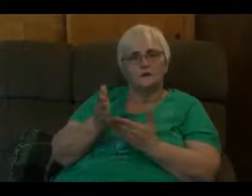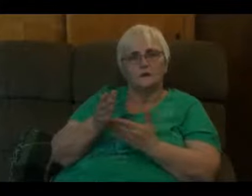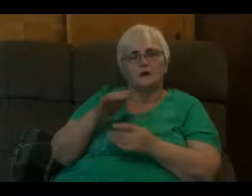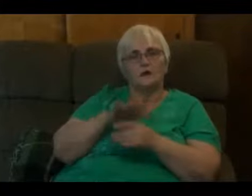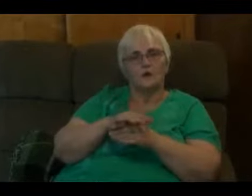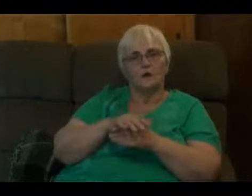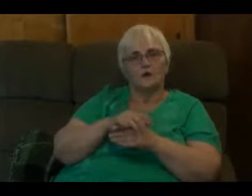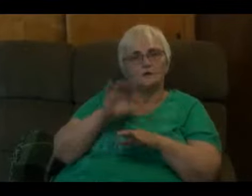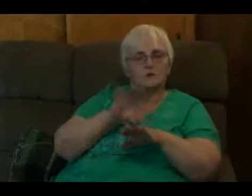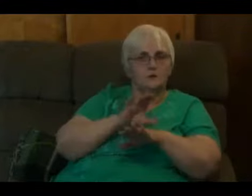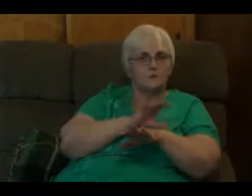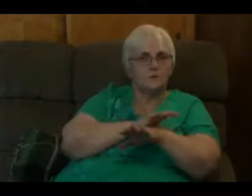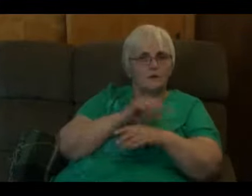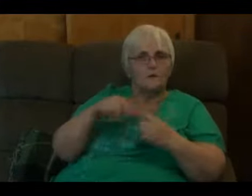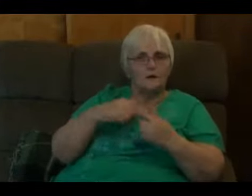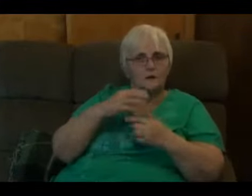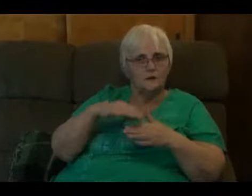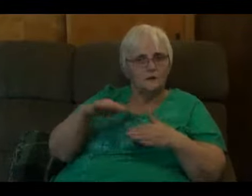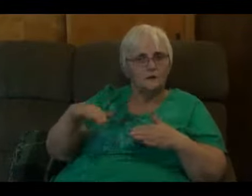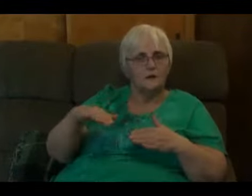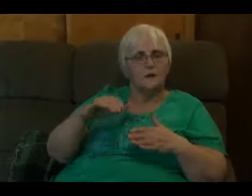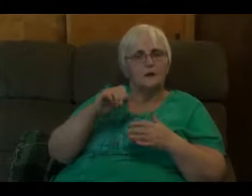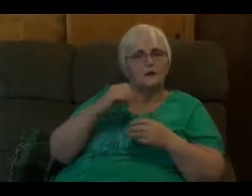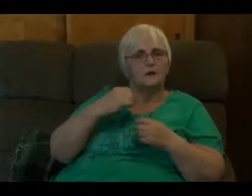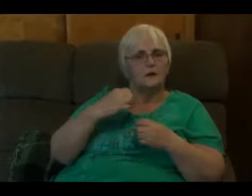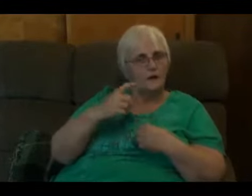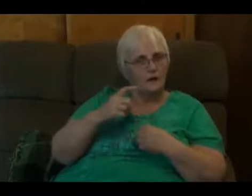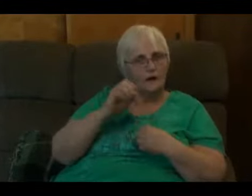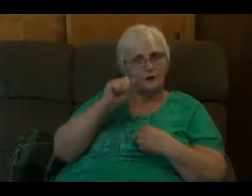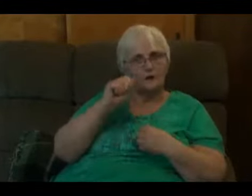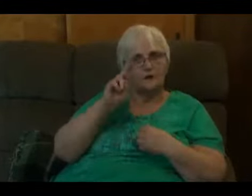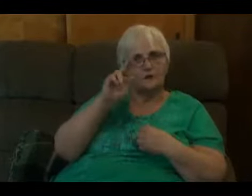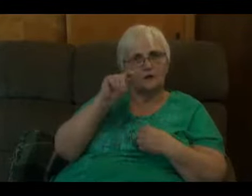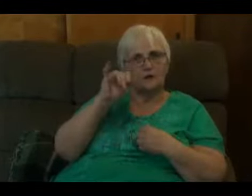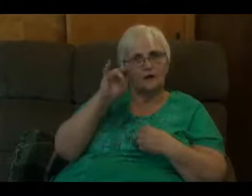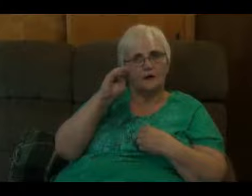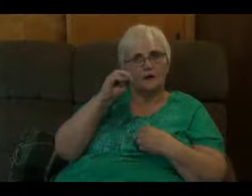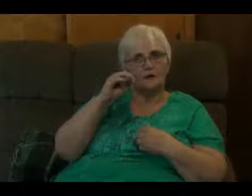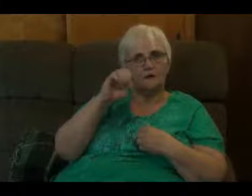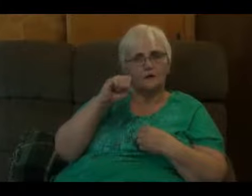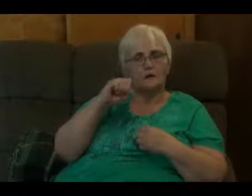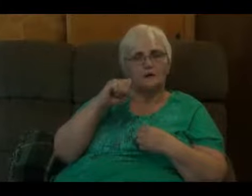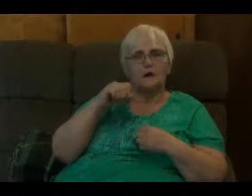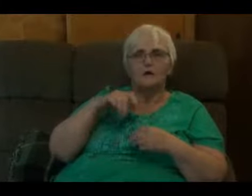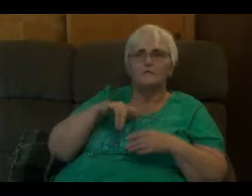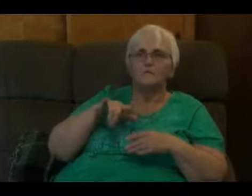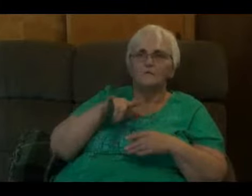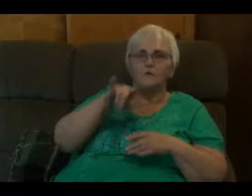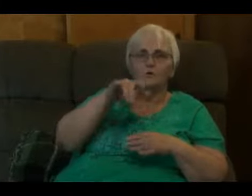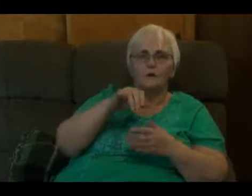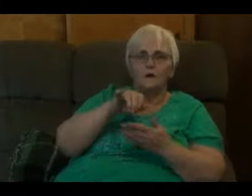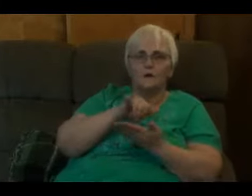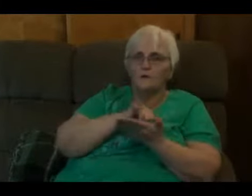online about this kid who had autism. They brought him up, flew him over New York City